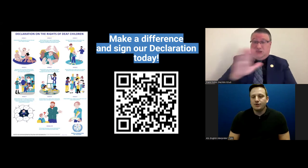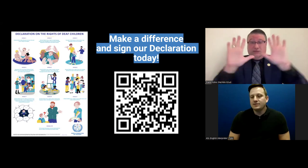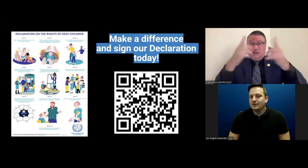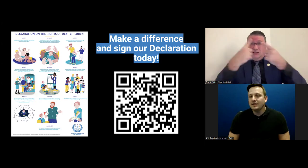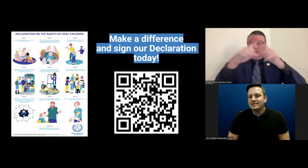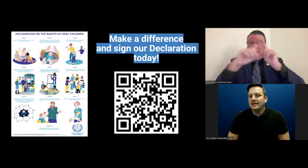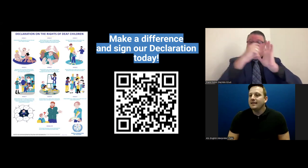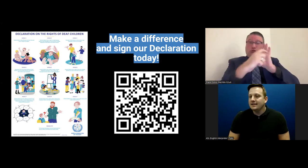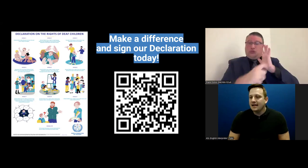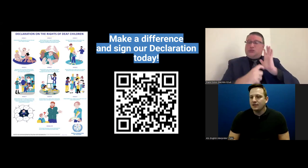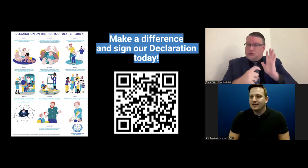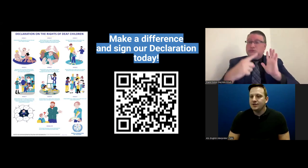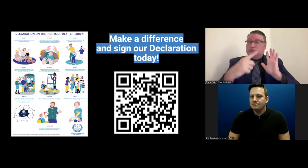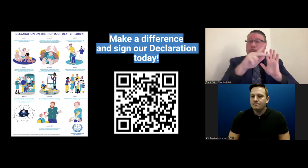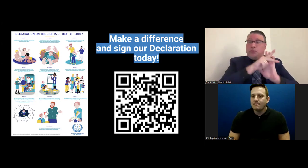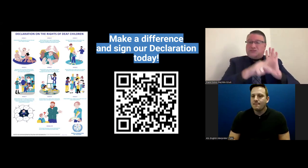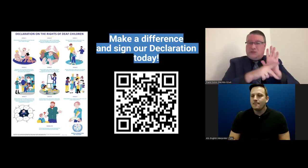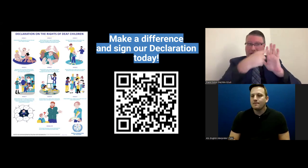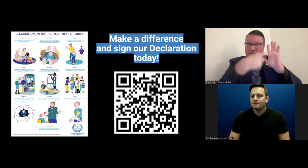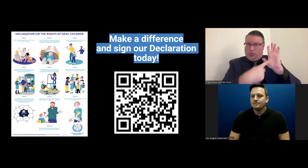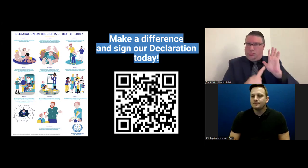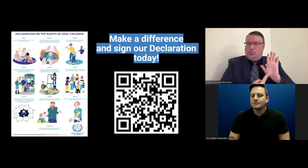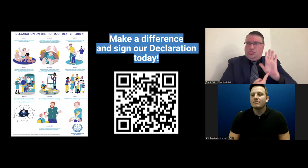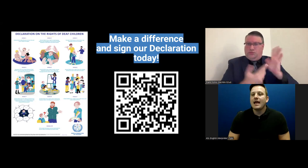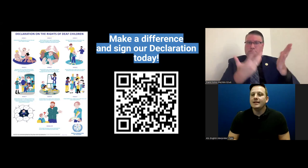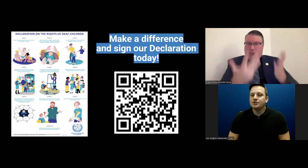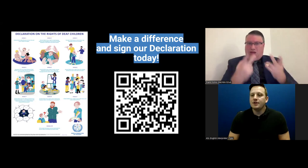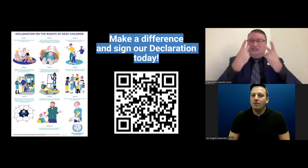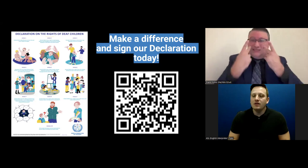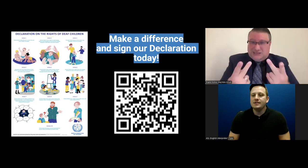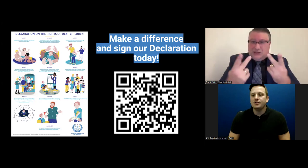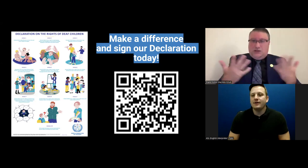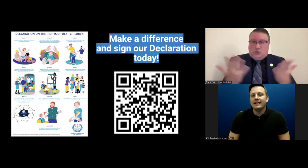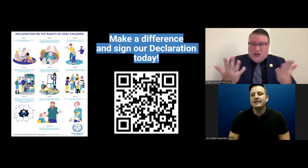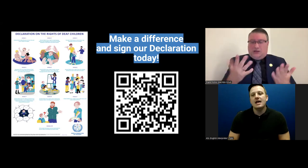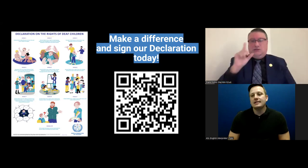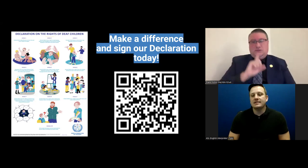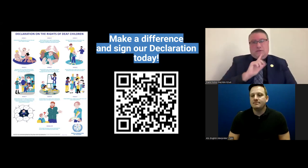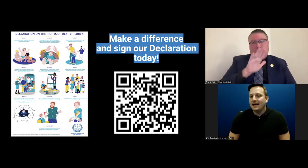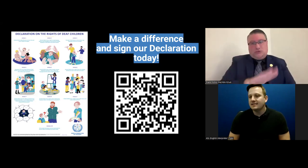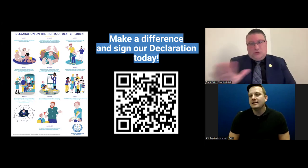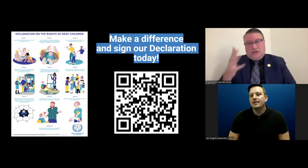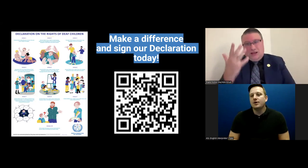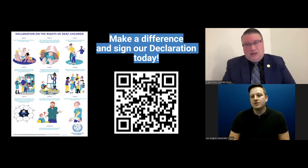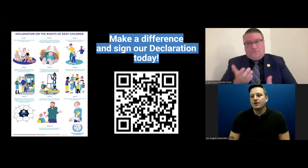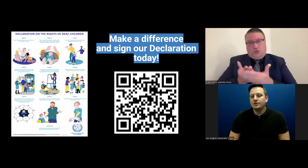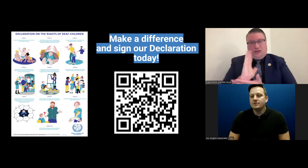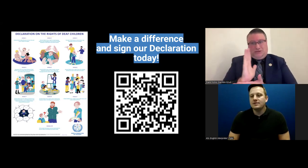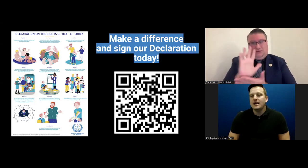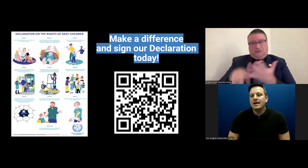articles that are listed in the declaration and ensure that policies are created to respect those articles